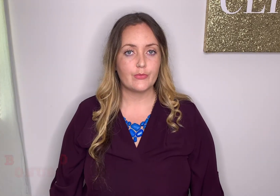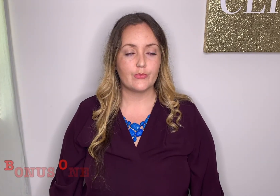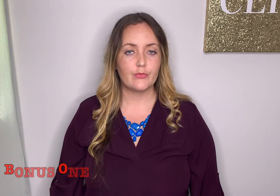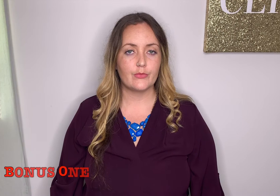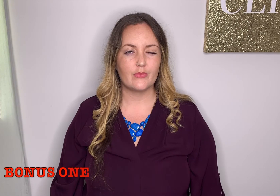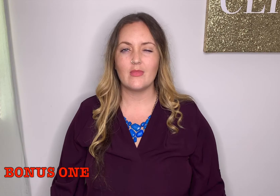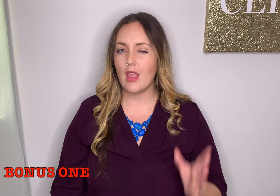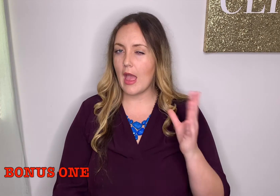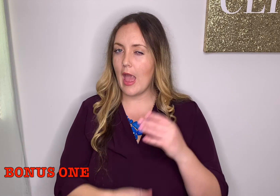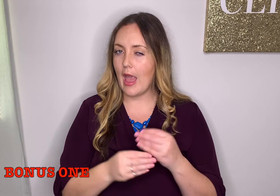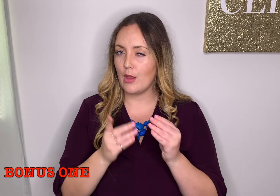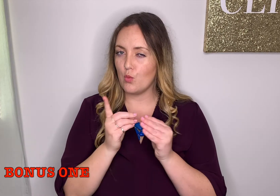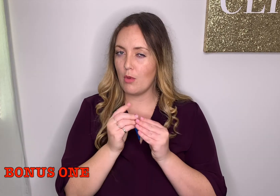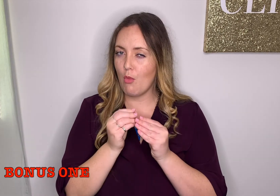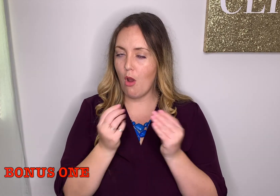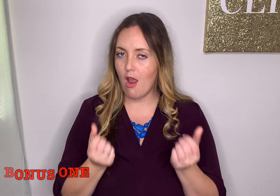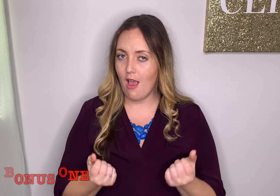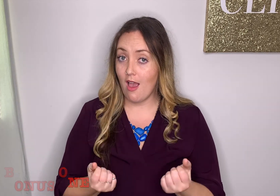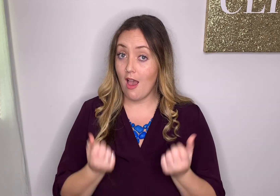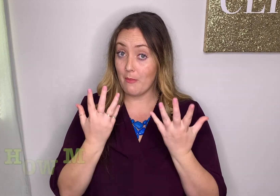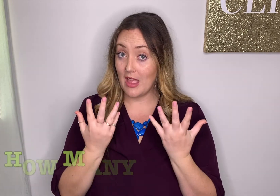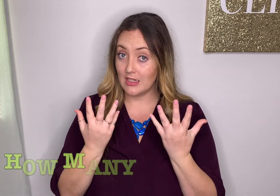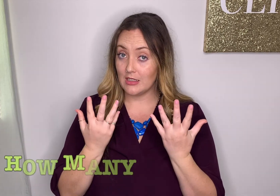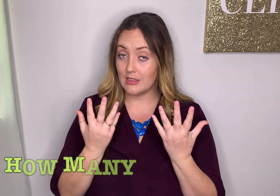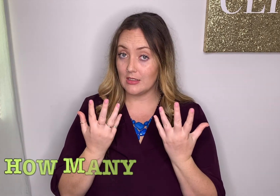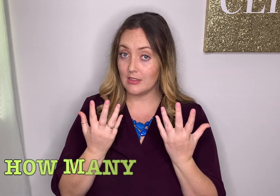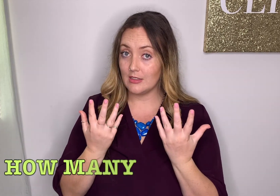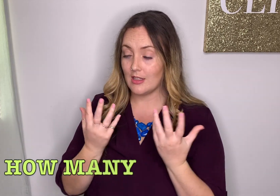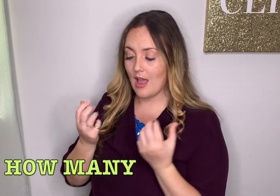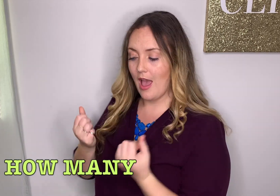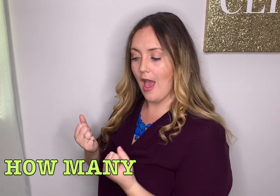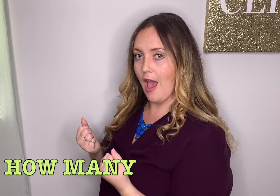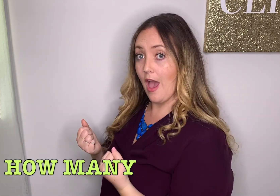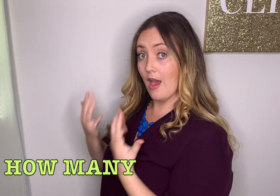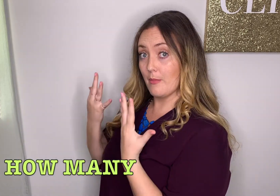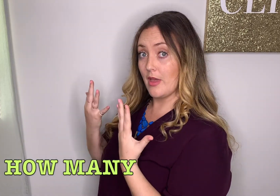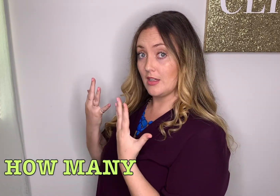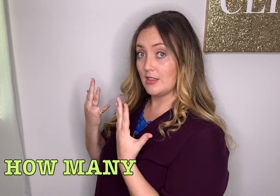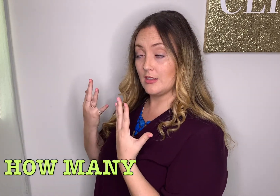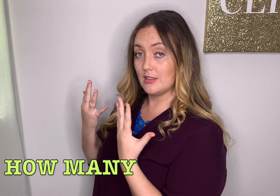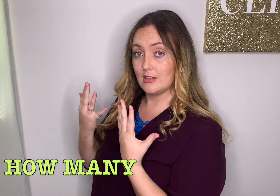We'll add one more. How many,